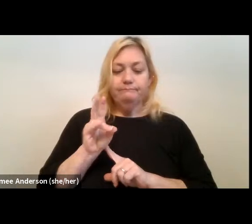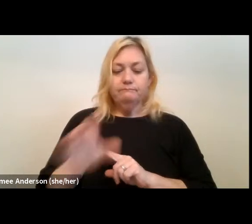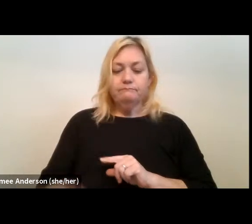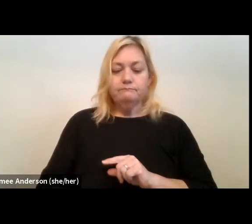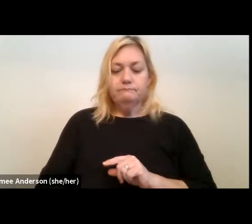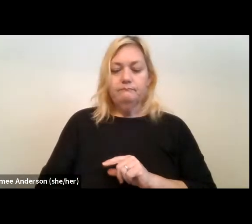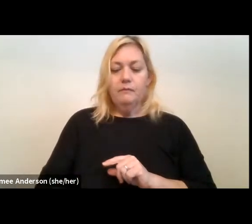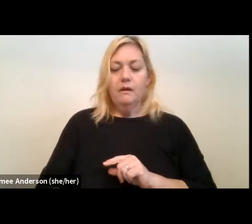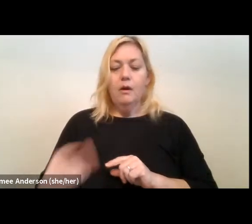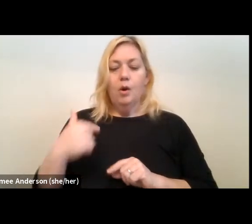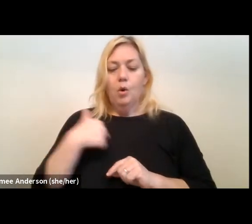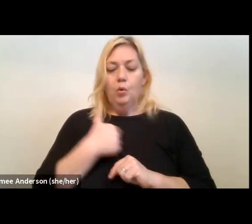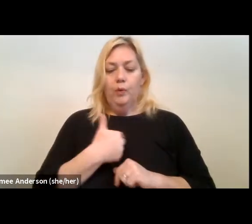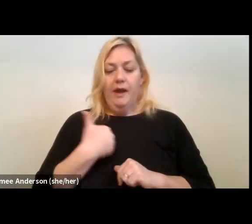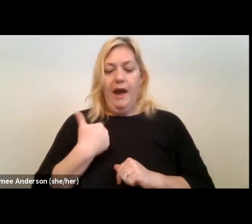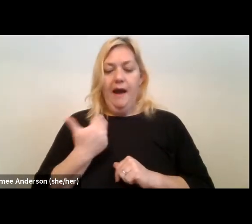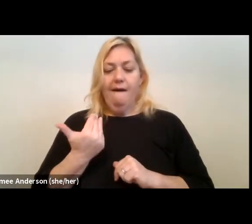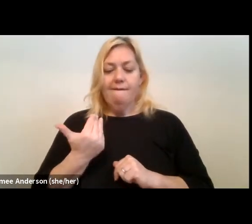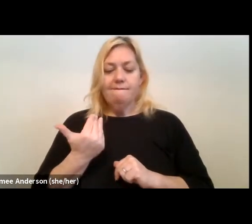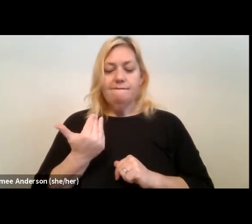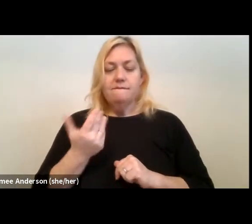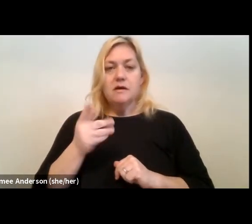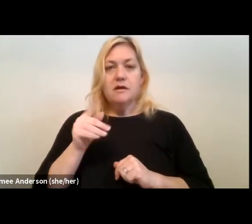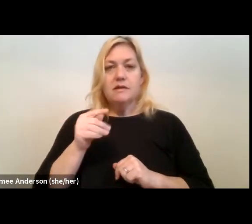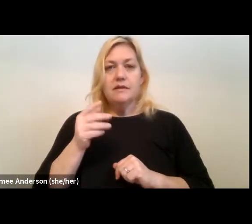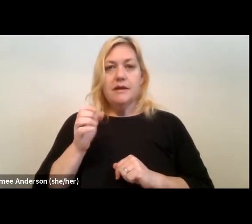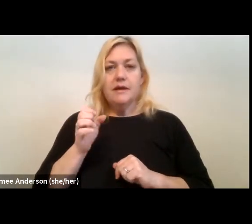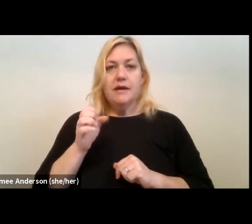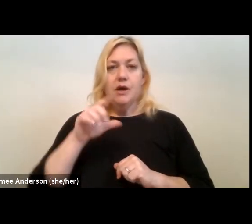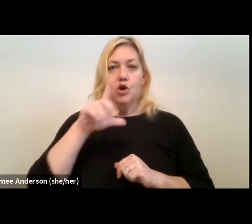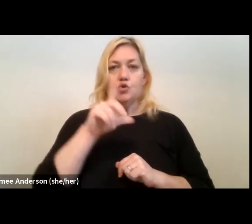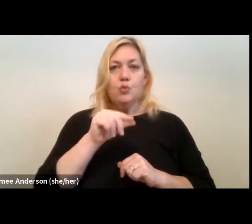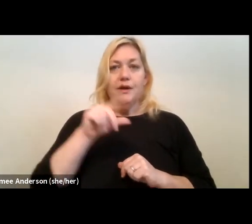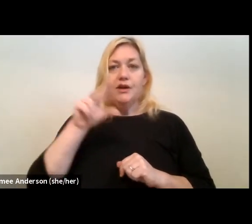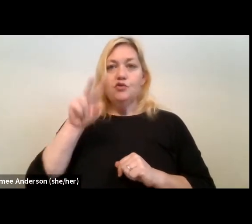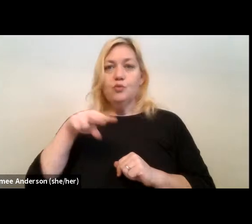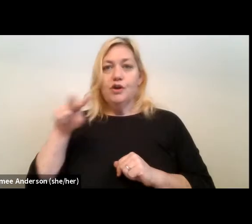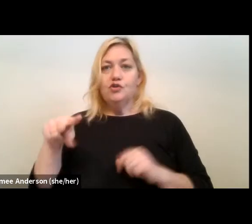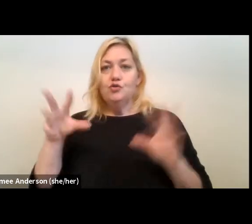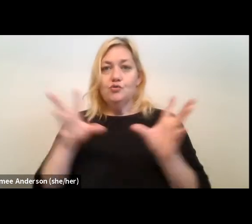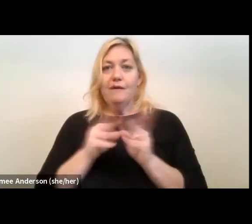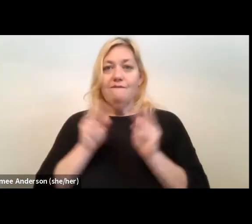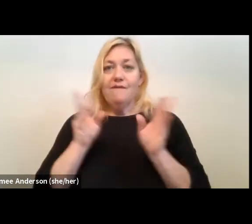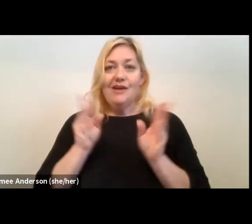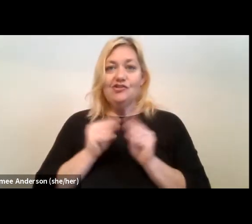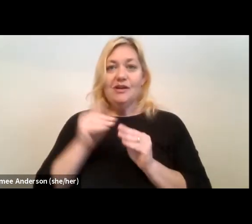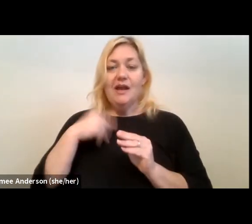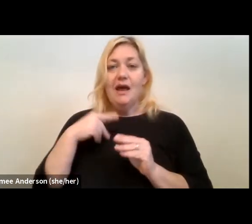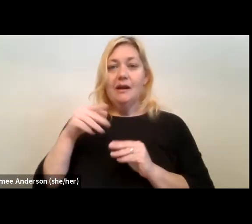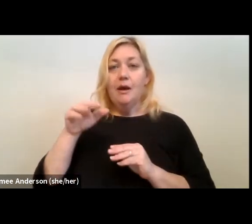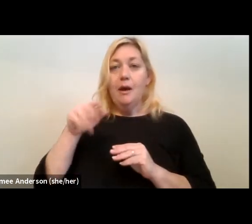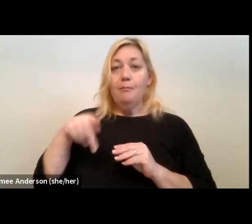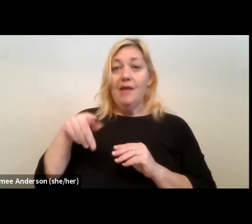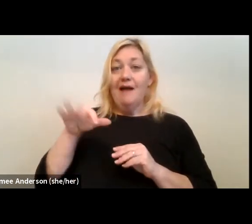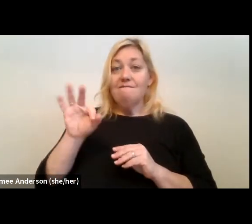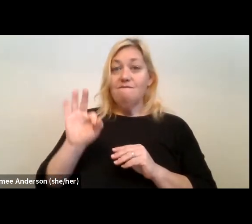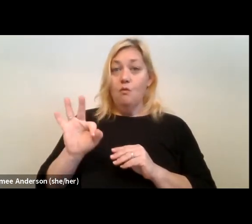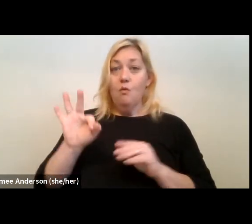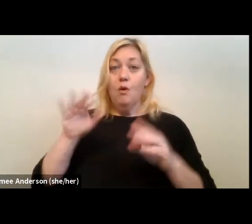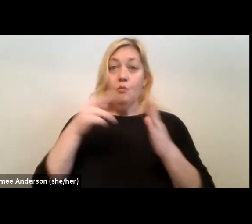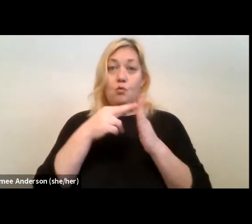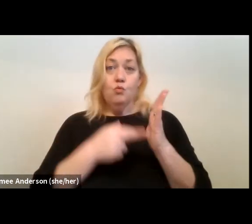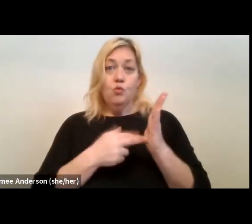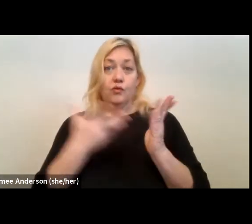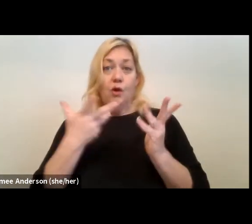we have before you the 2022 convention and platform rules. I do want to